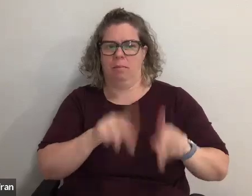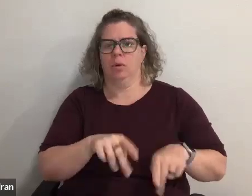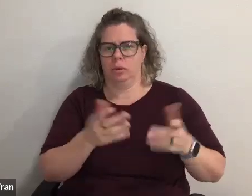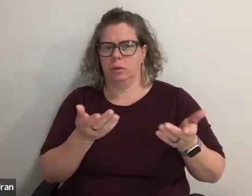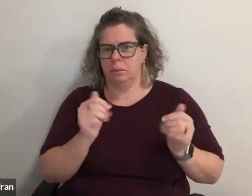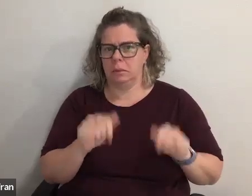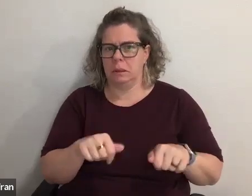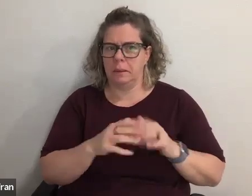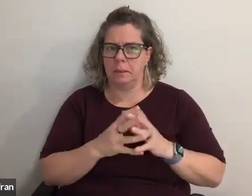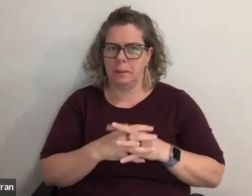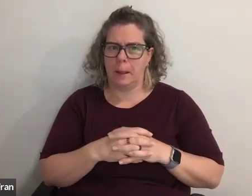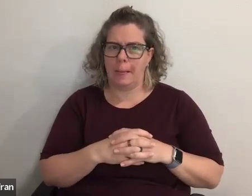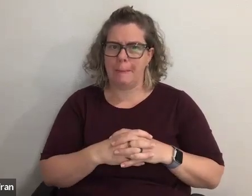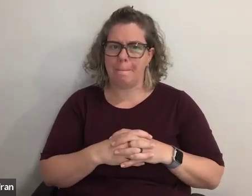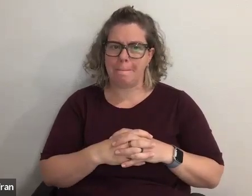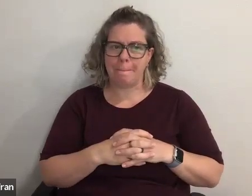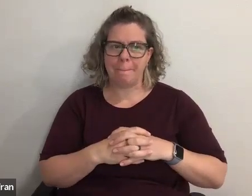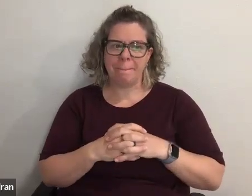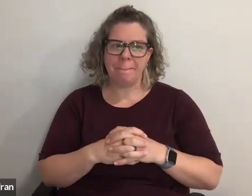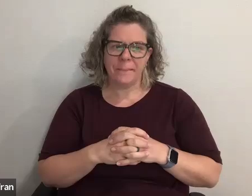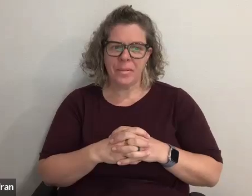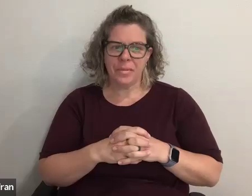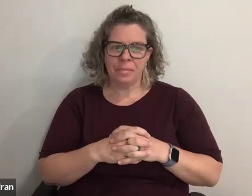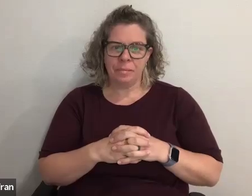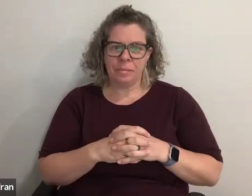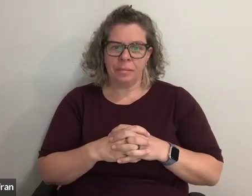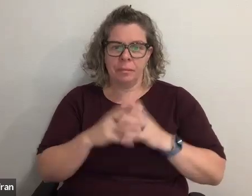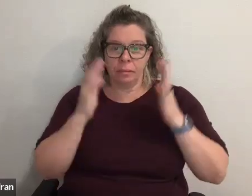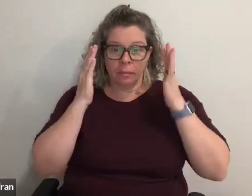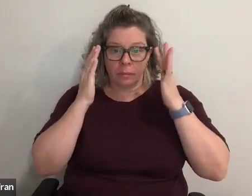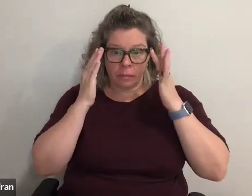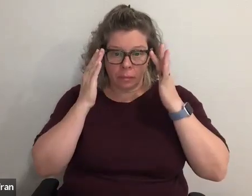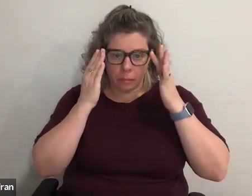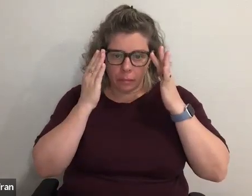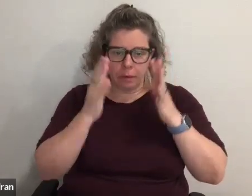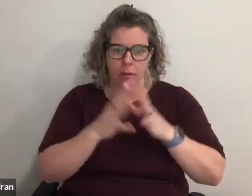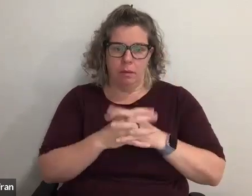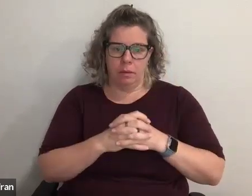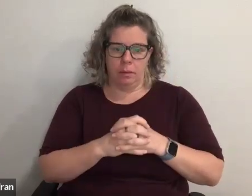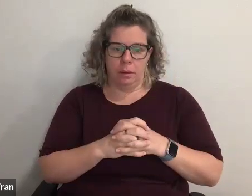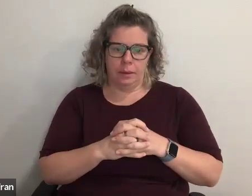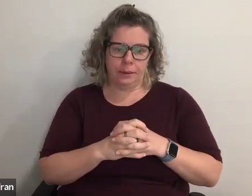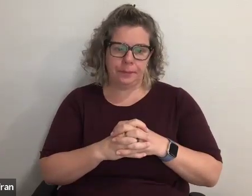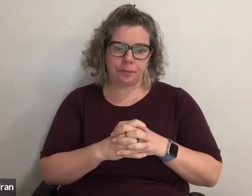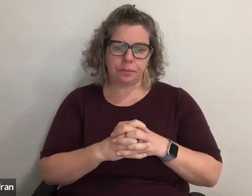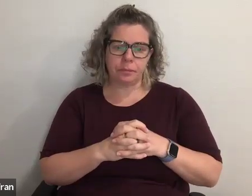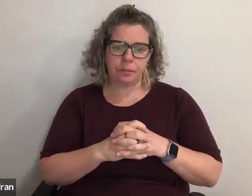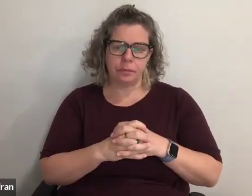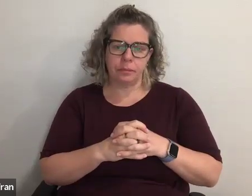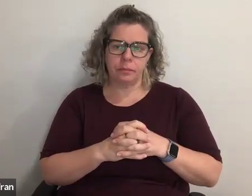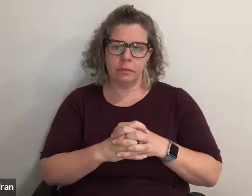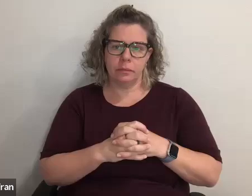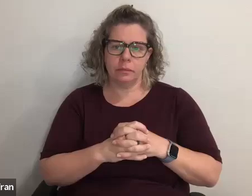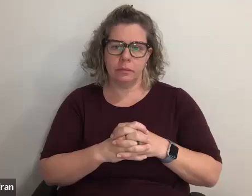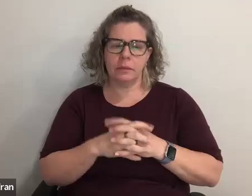to. So There is some thought around, or I've